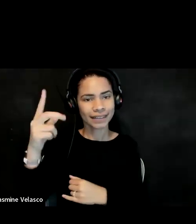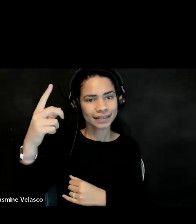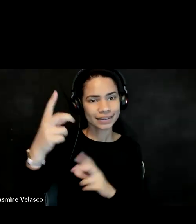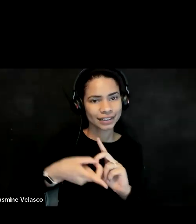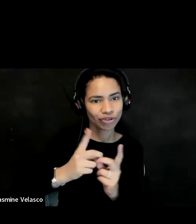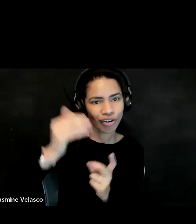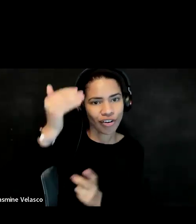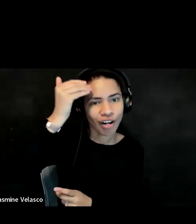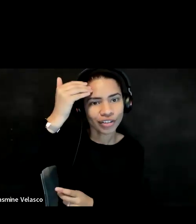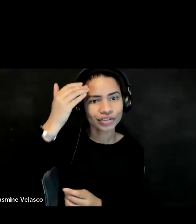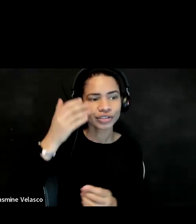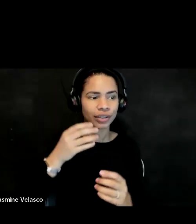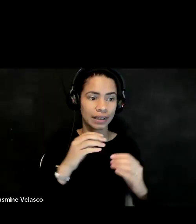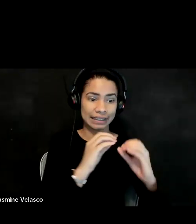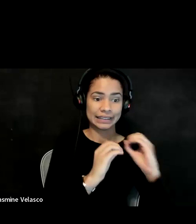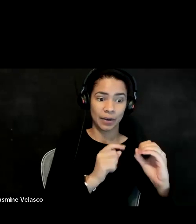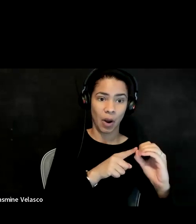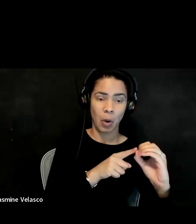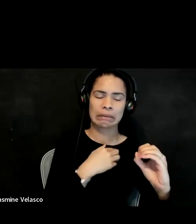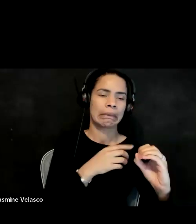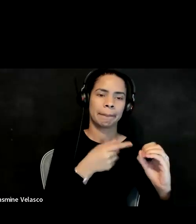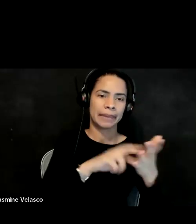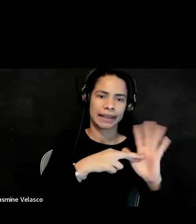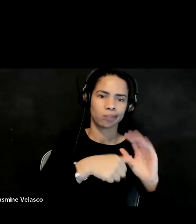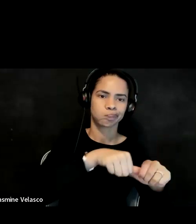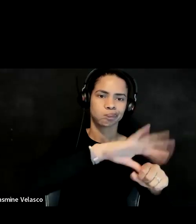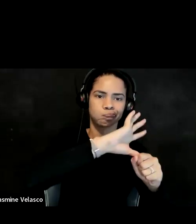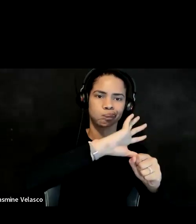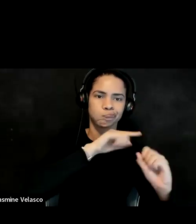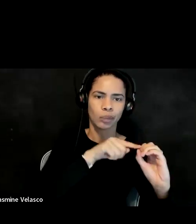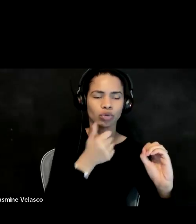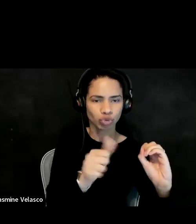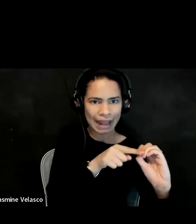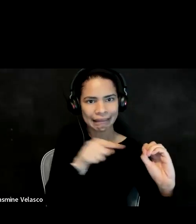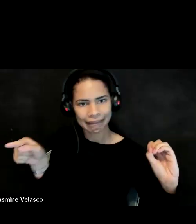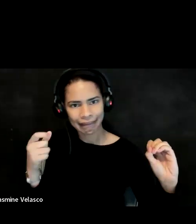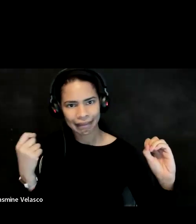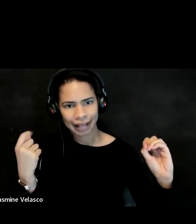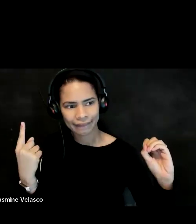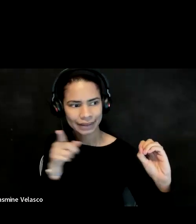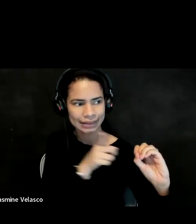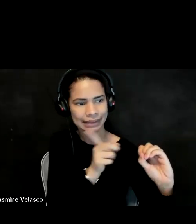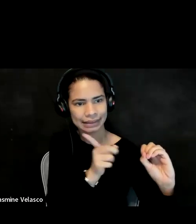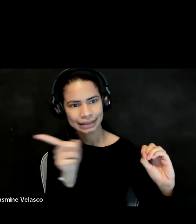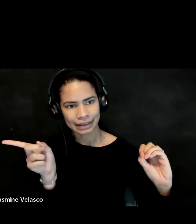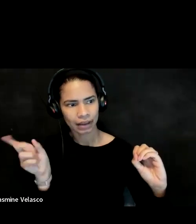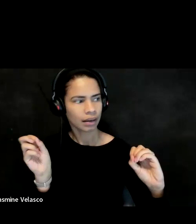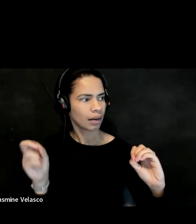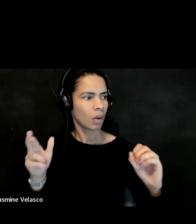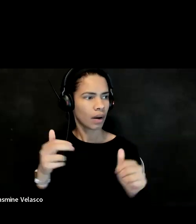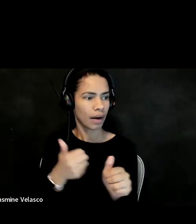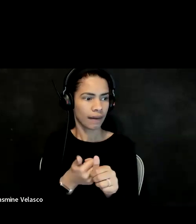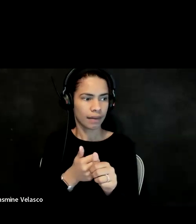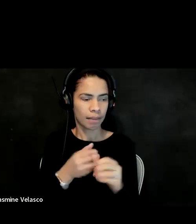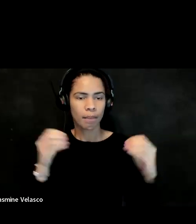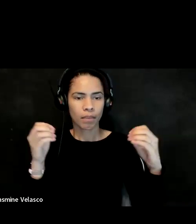Moving them further from 0, closer to 11, right? Further from less, or away from less digital knowledge